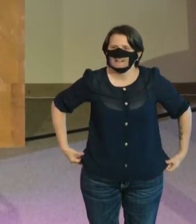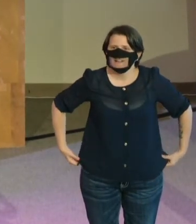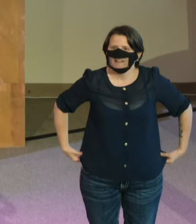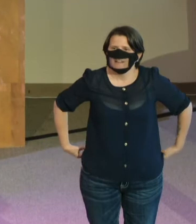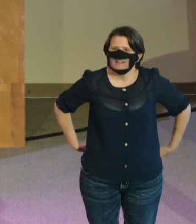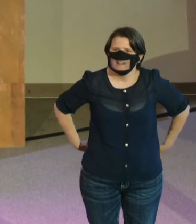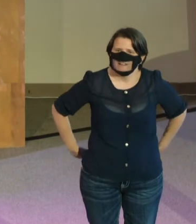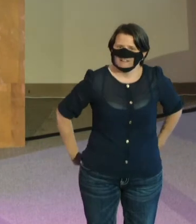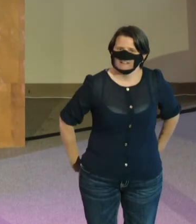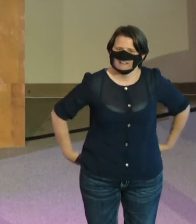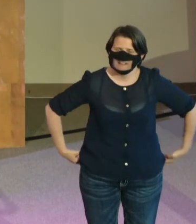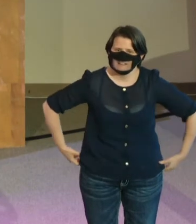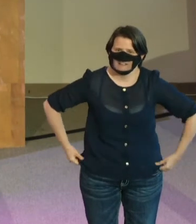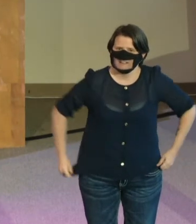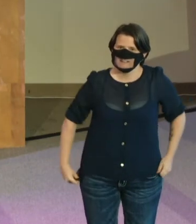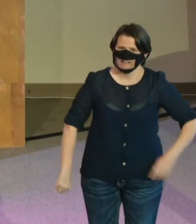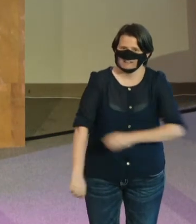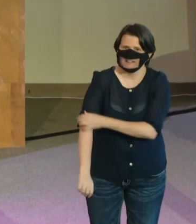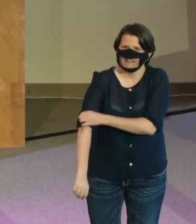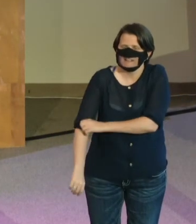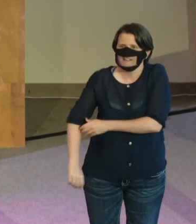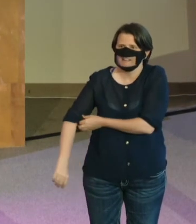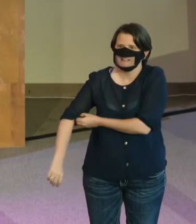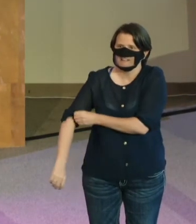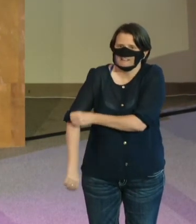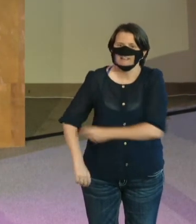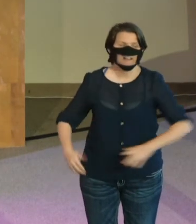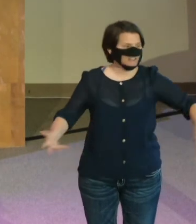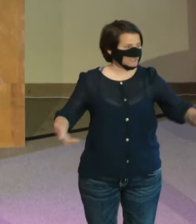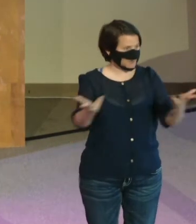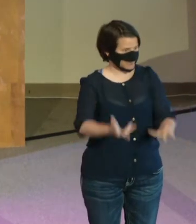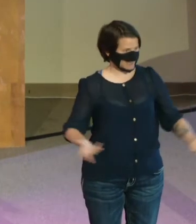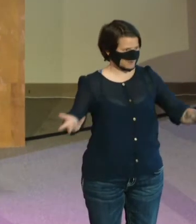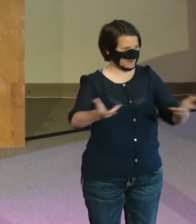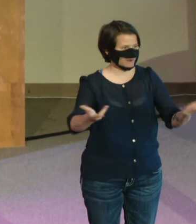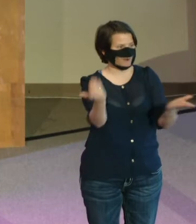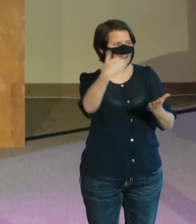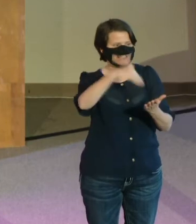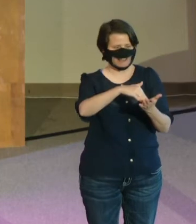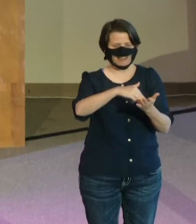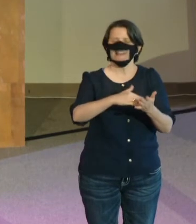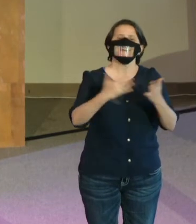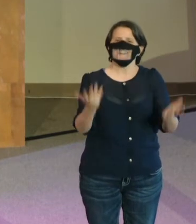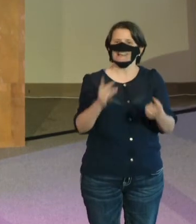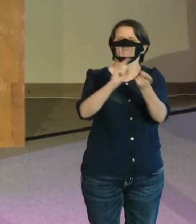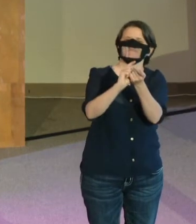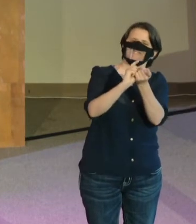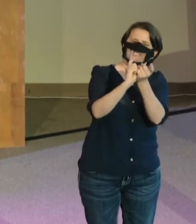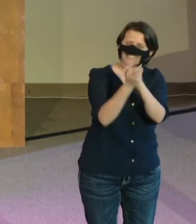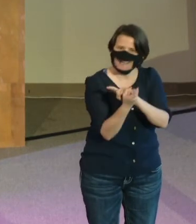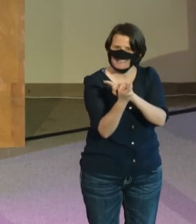So here we are again. Add another change. What a surprise, right? We are